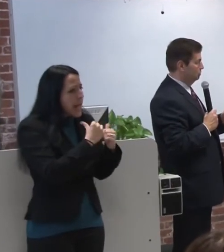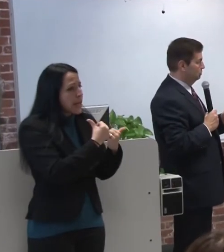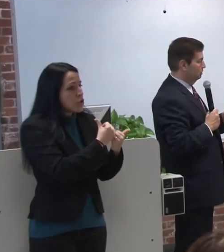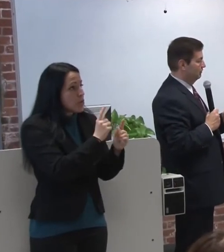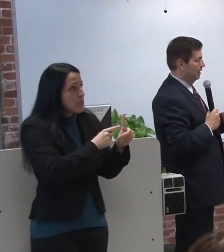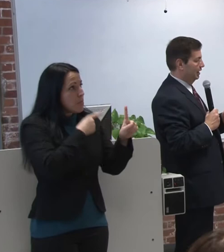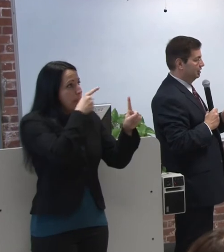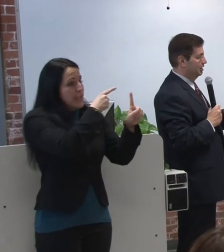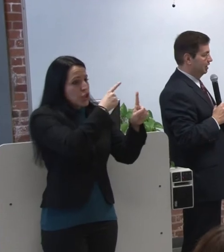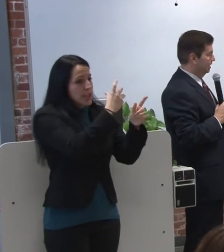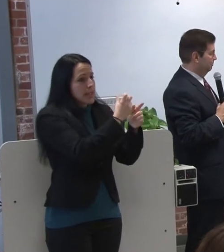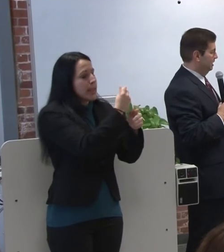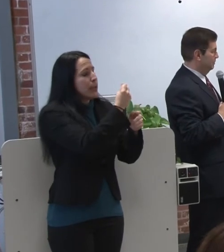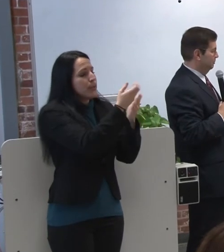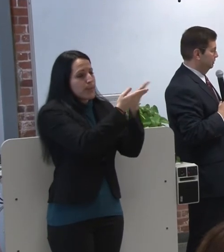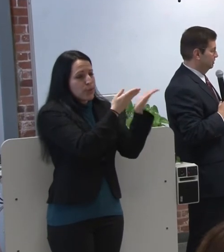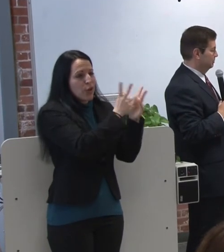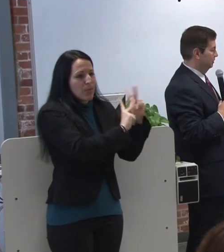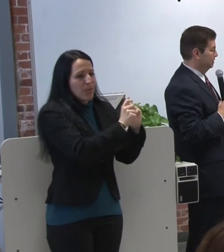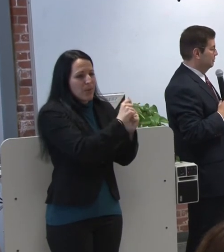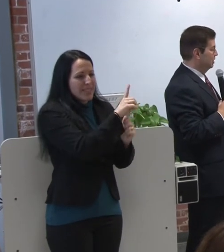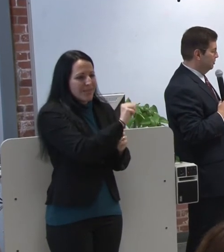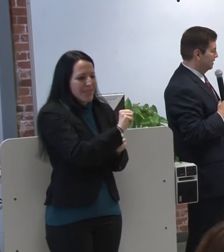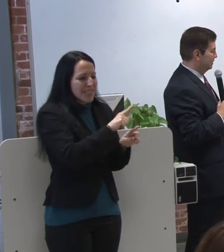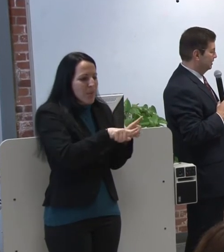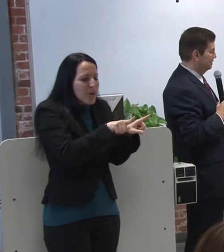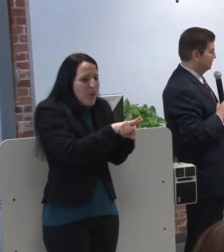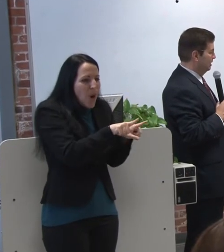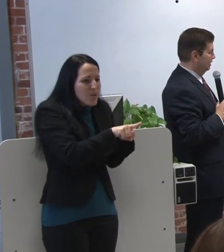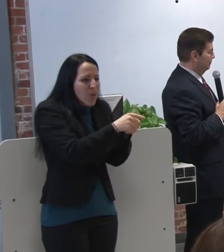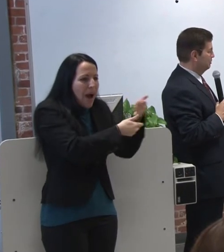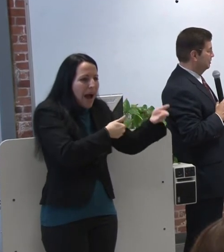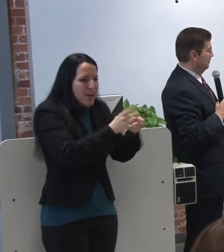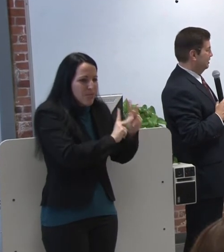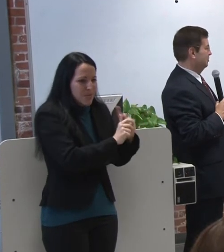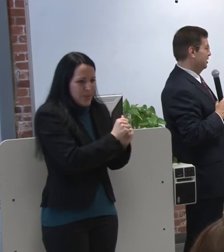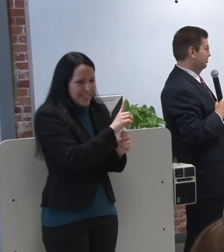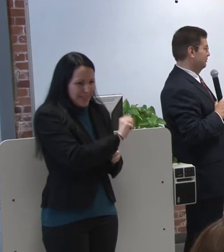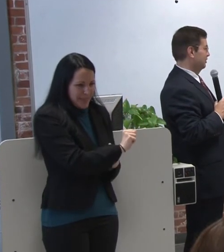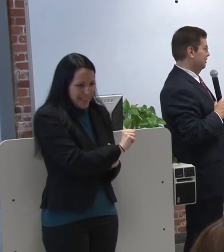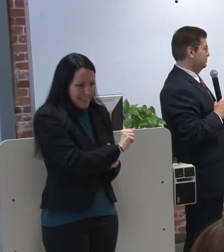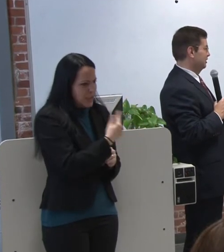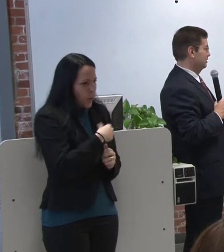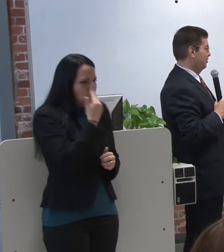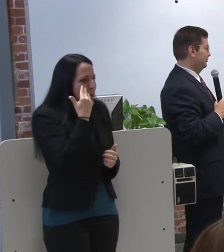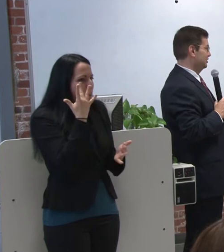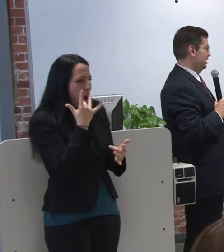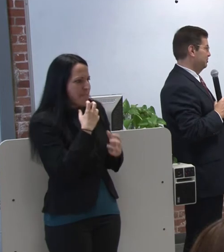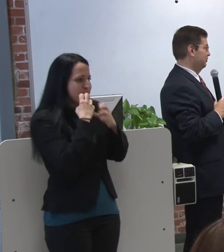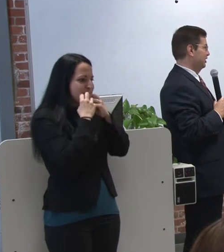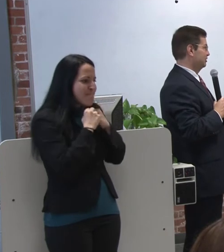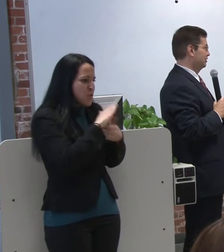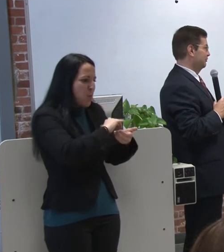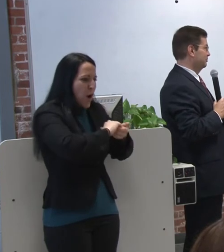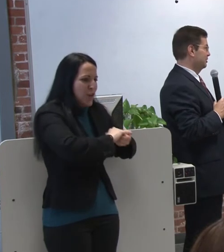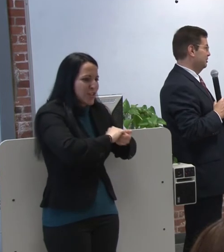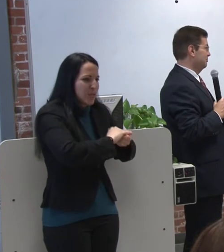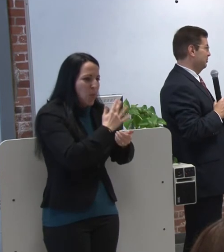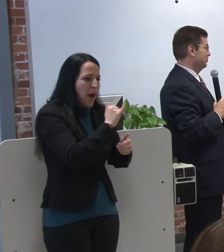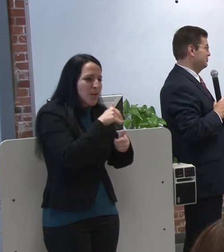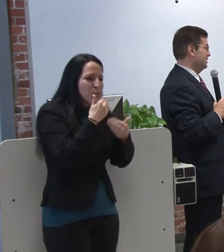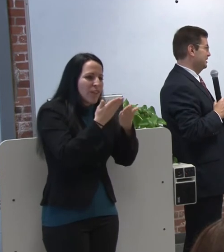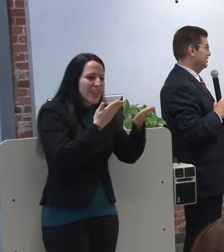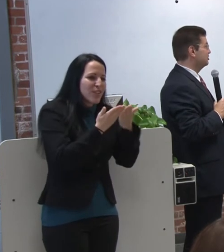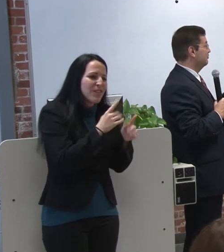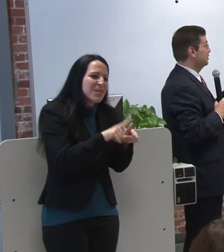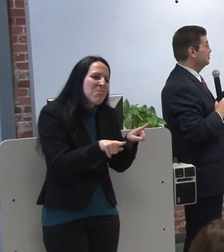disabilities, you do, in fact, hire many people with disabilities. And we know that because you've always been a valuable partner to different grants, because oftentimes you provide a service, but you end up